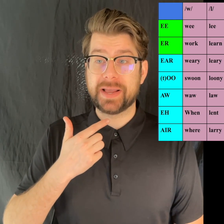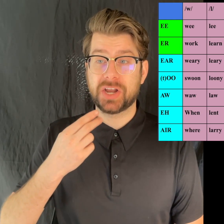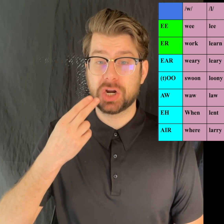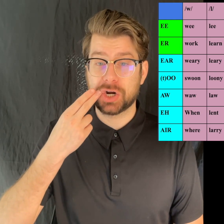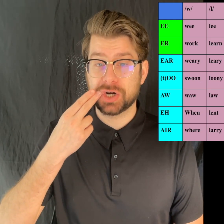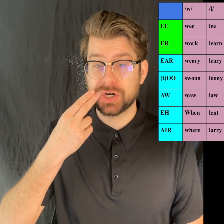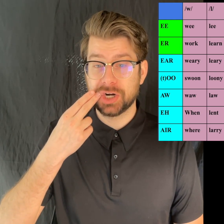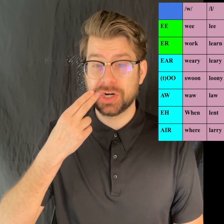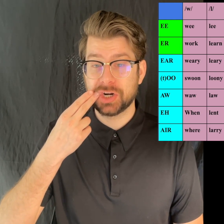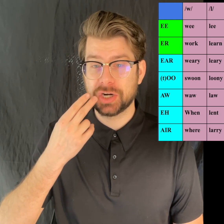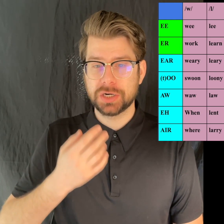wicker,